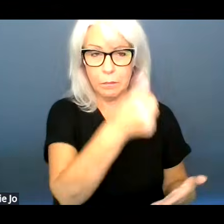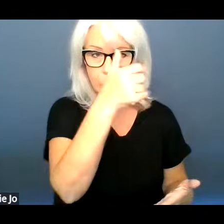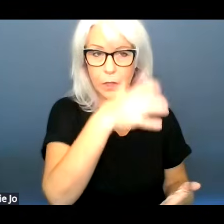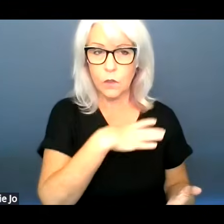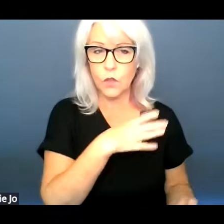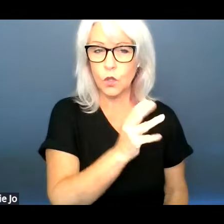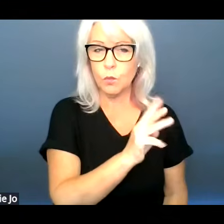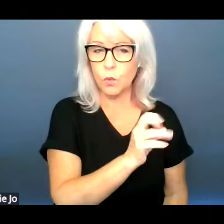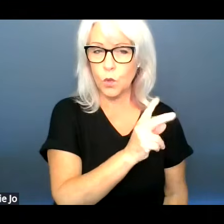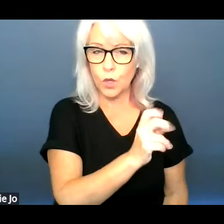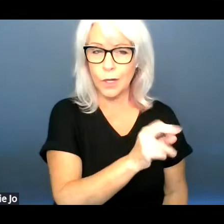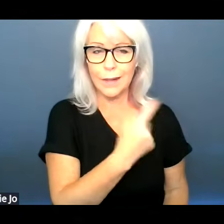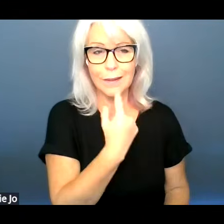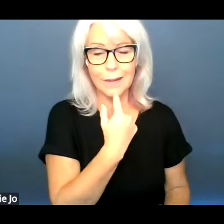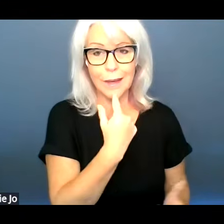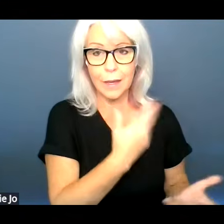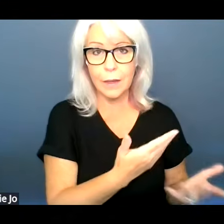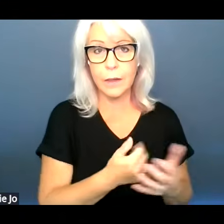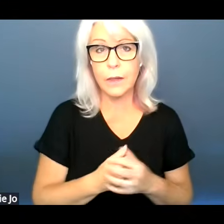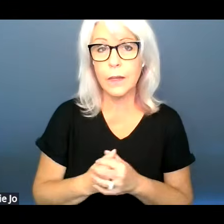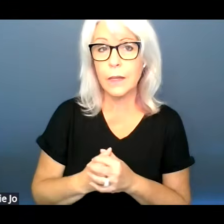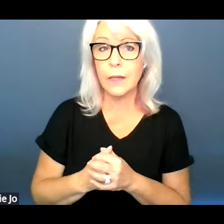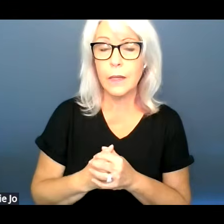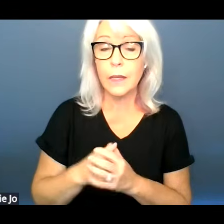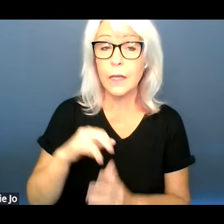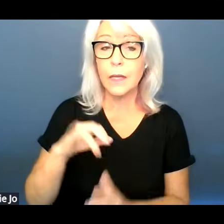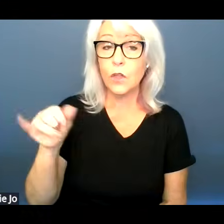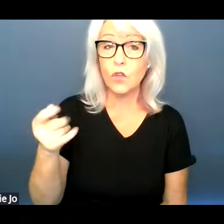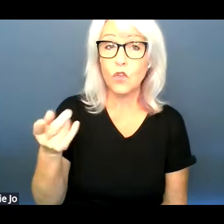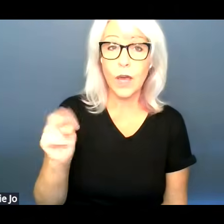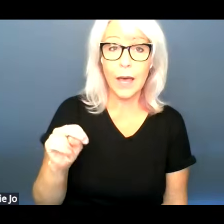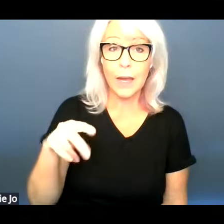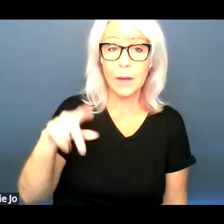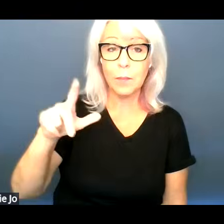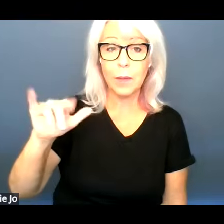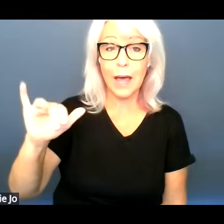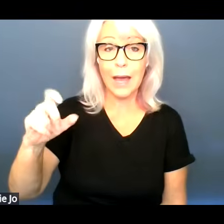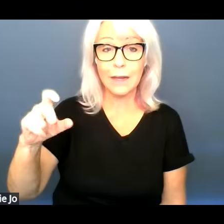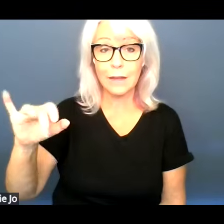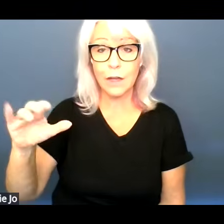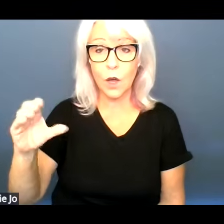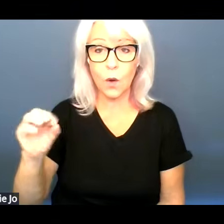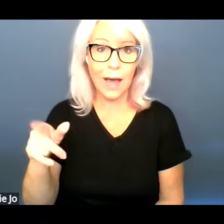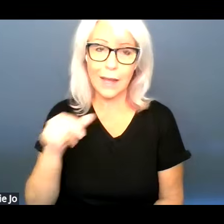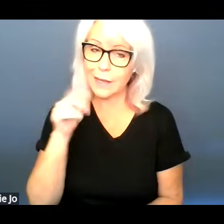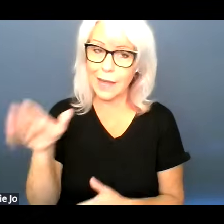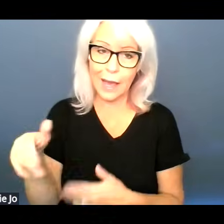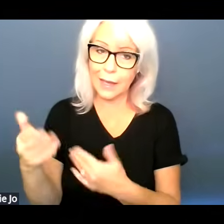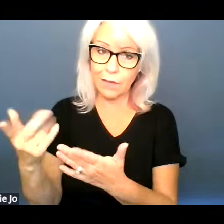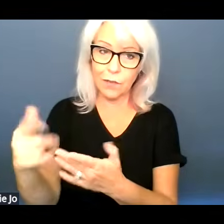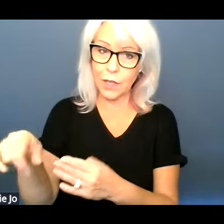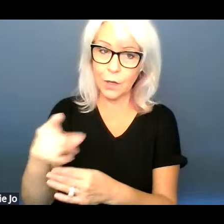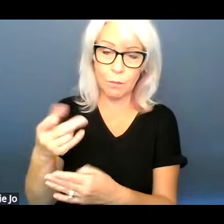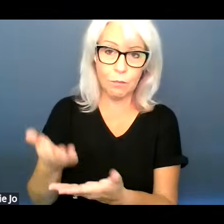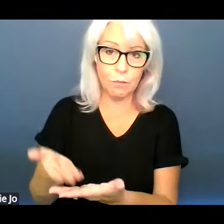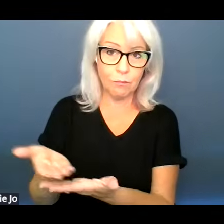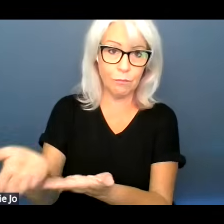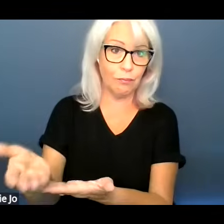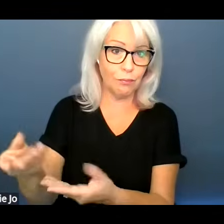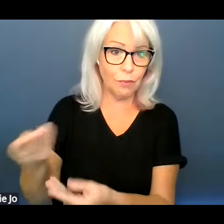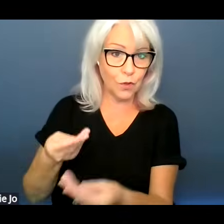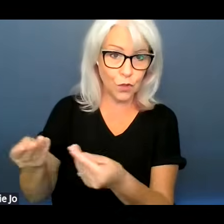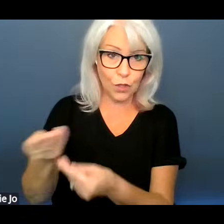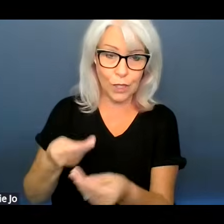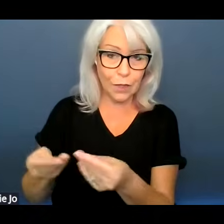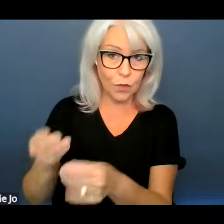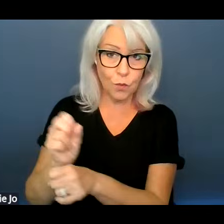Plaxico, I did not give him petitions to circulate for me. So if he circulated any petitions, they would have been given from someone